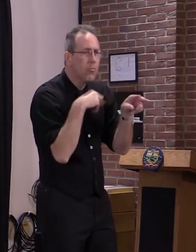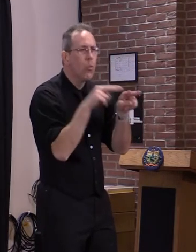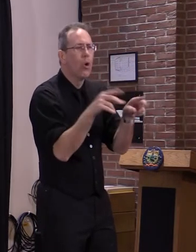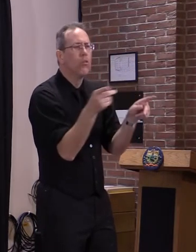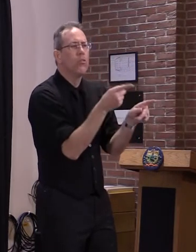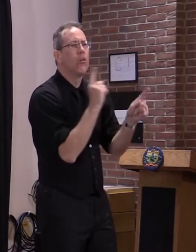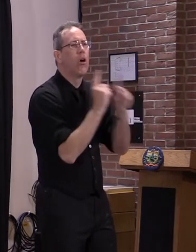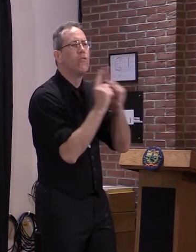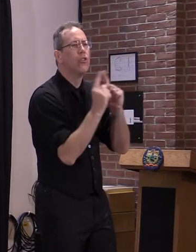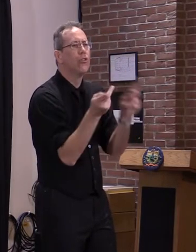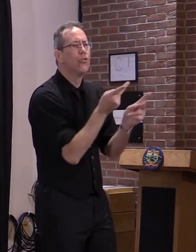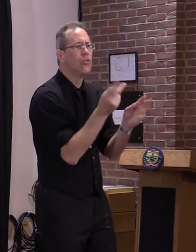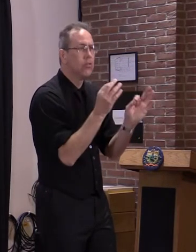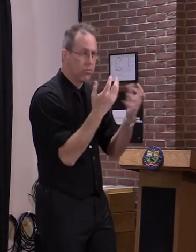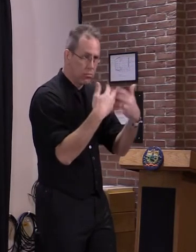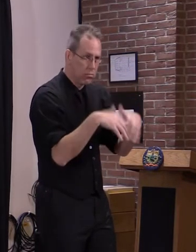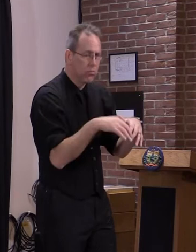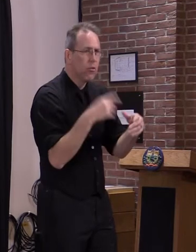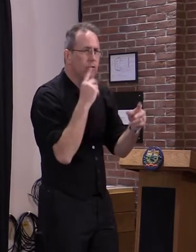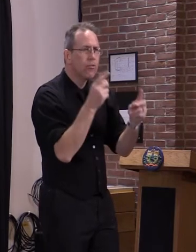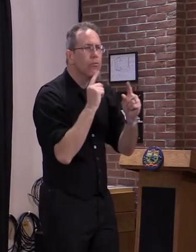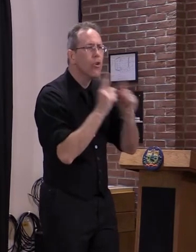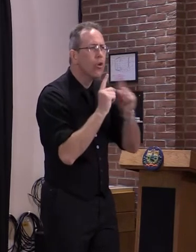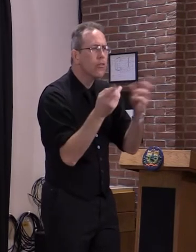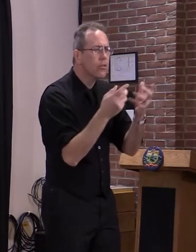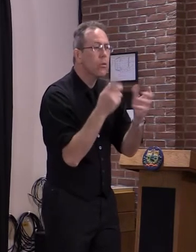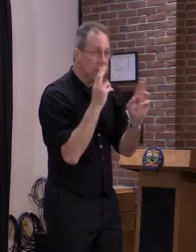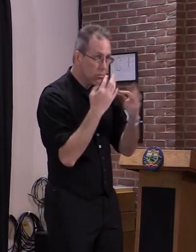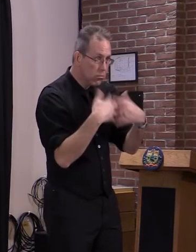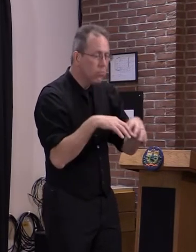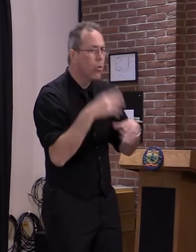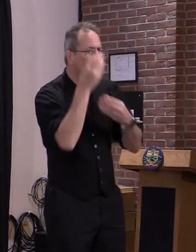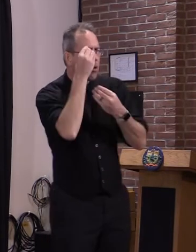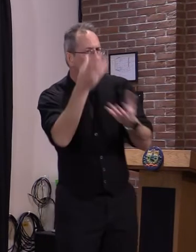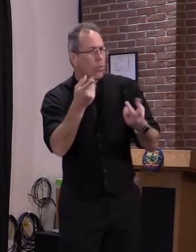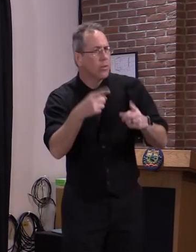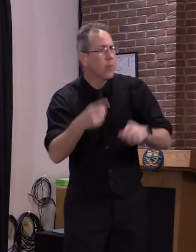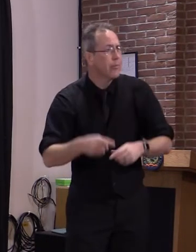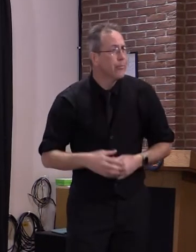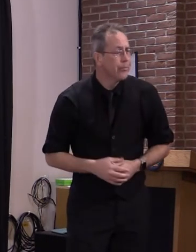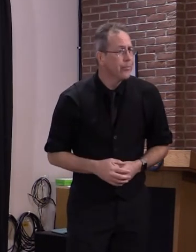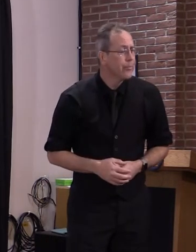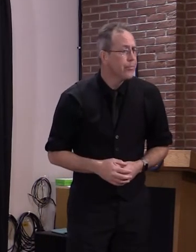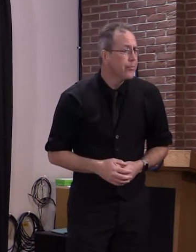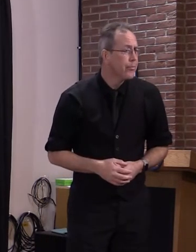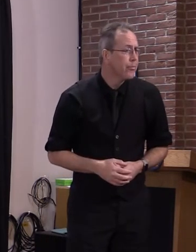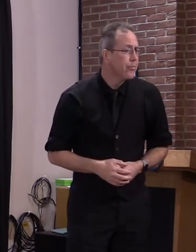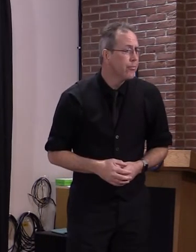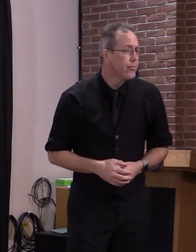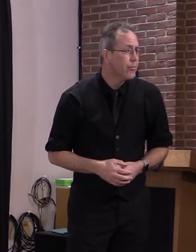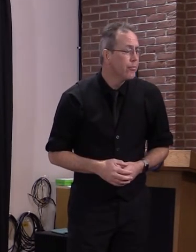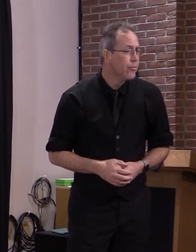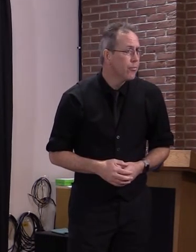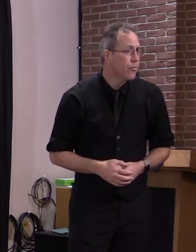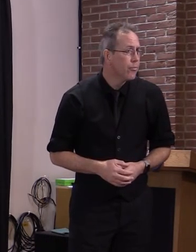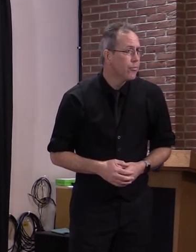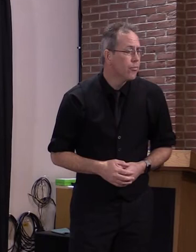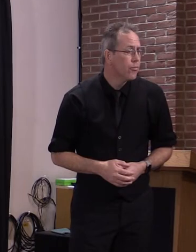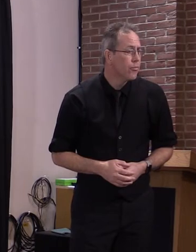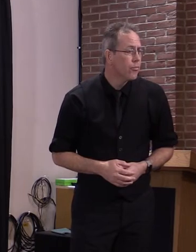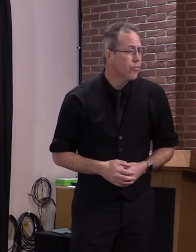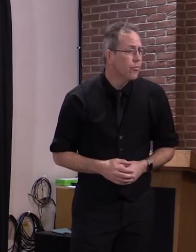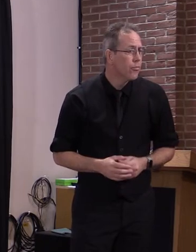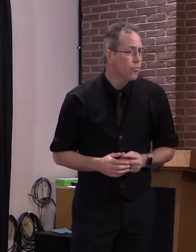the providers to really get to consensus so that we can continue to provide adequate treatment in Vermont. So I'm not sure if Mike